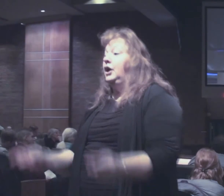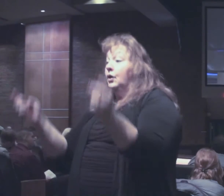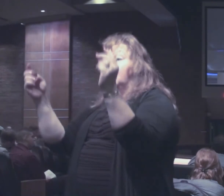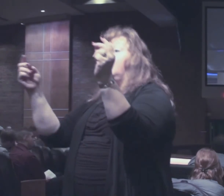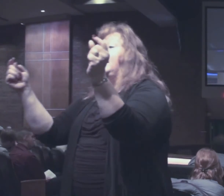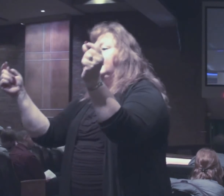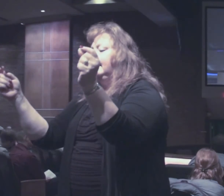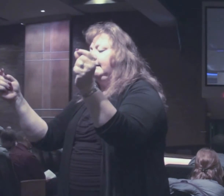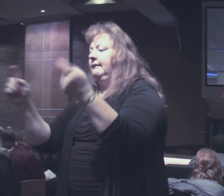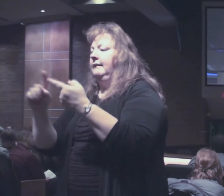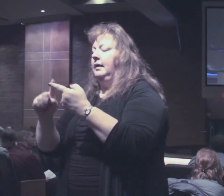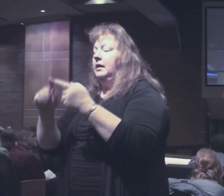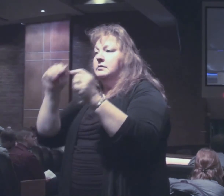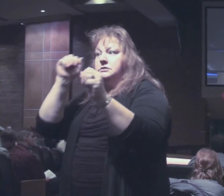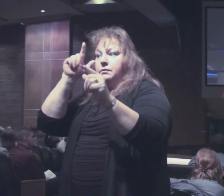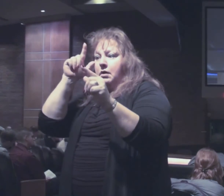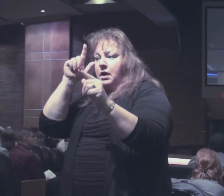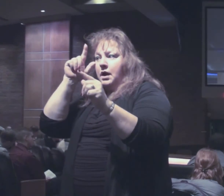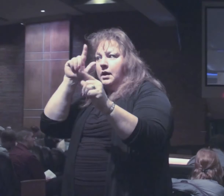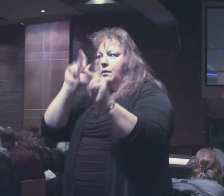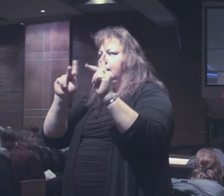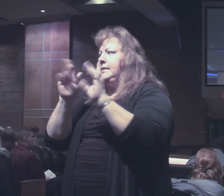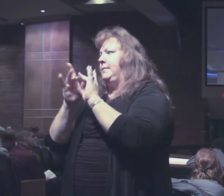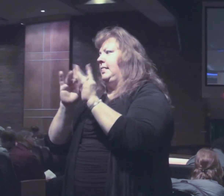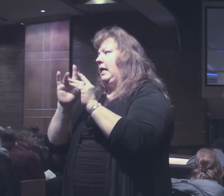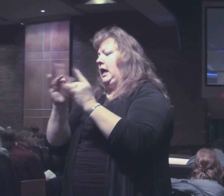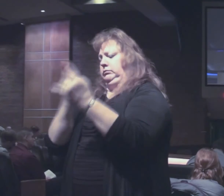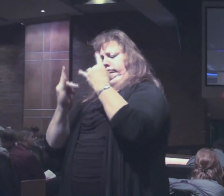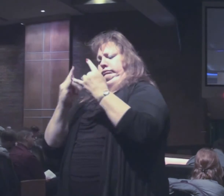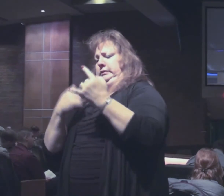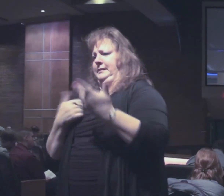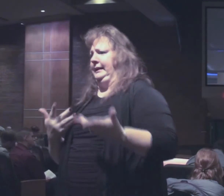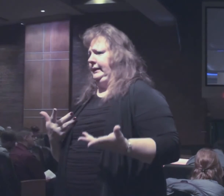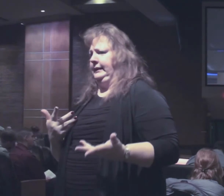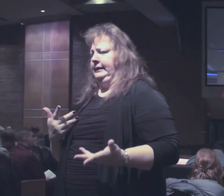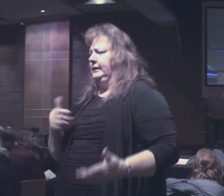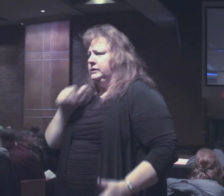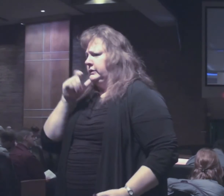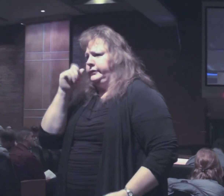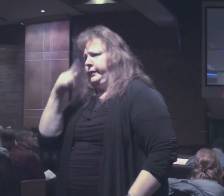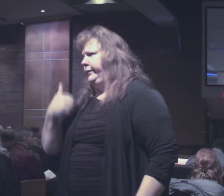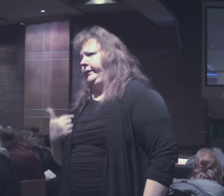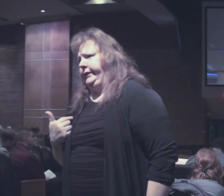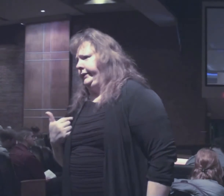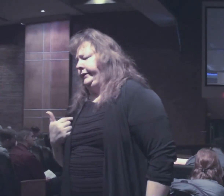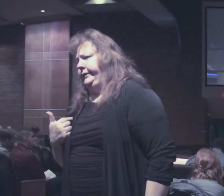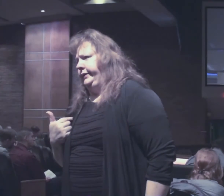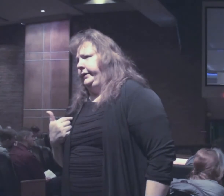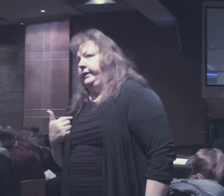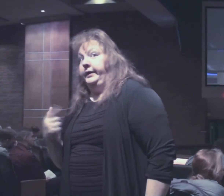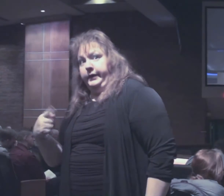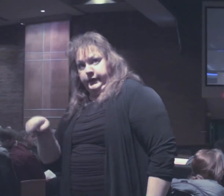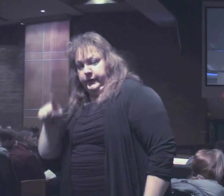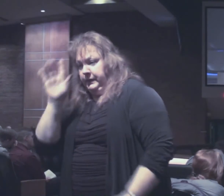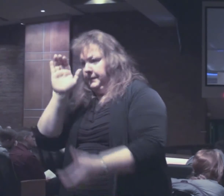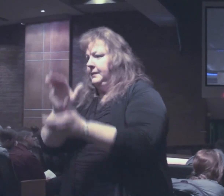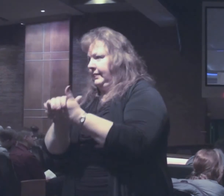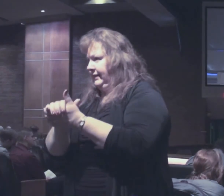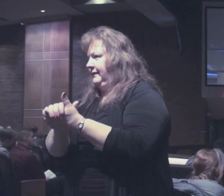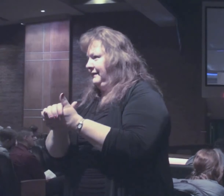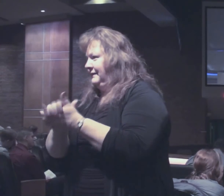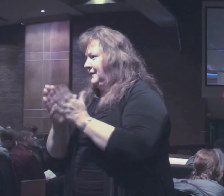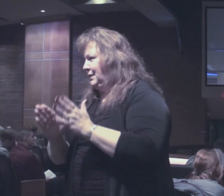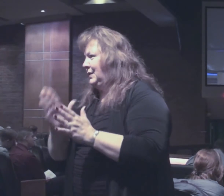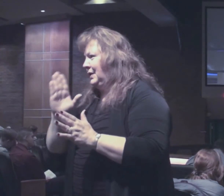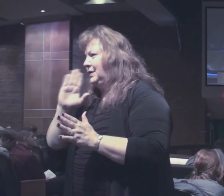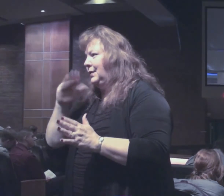Quickly. We should not be surprised by slanderous and malicious attacks made against us. If you're a believer, you'll have them to one